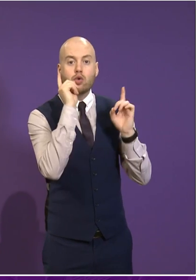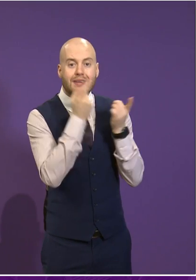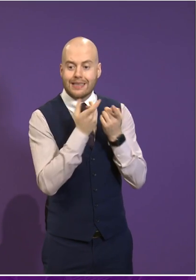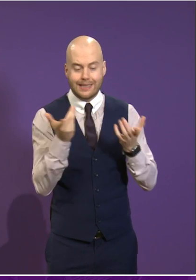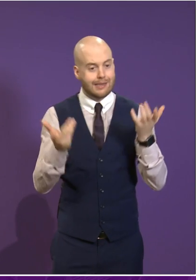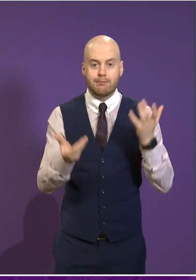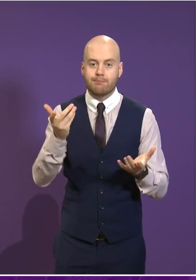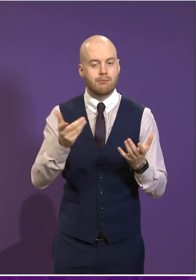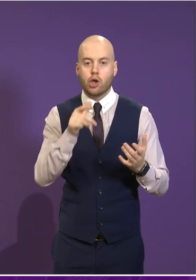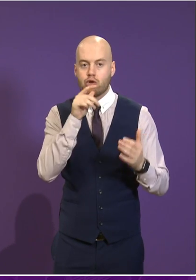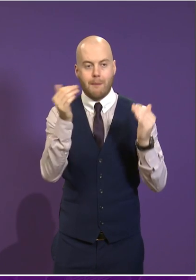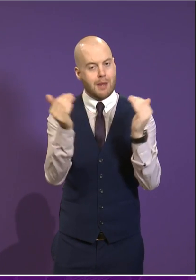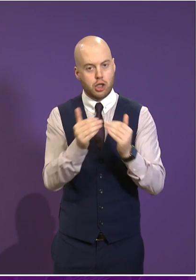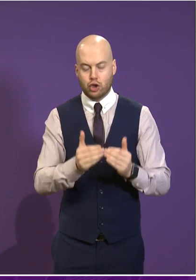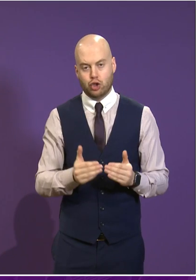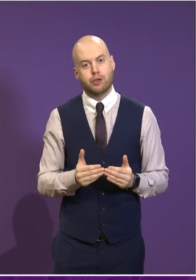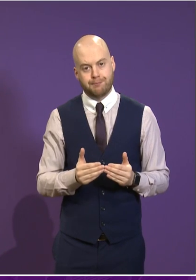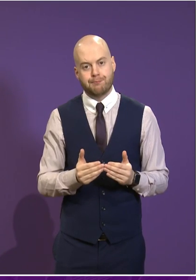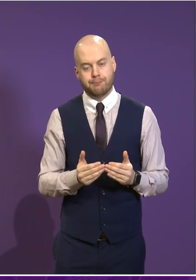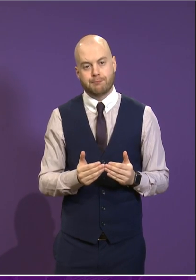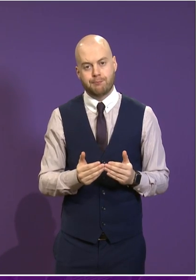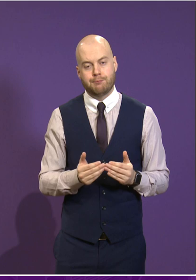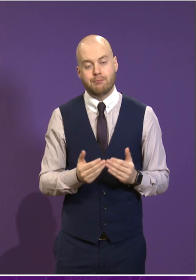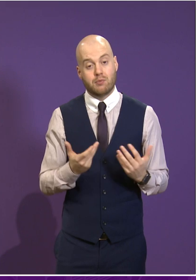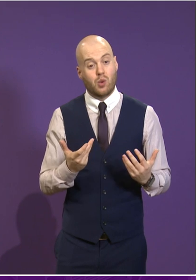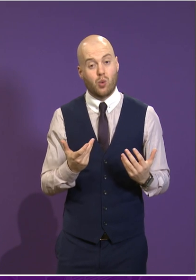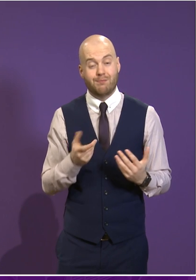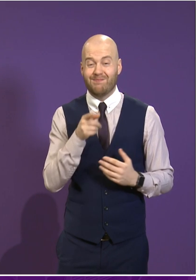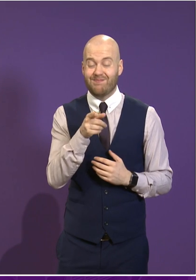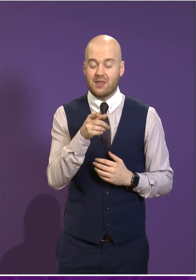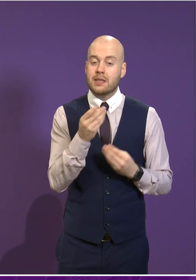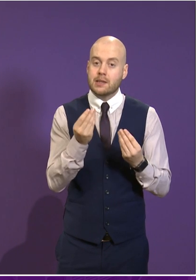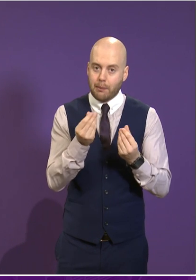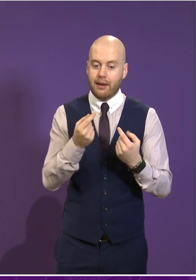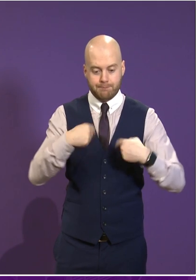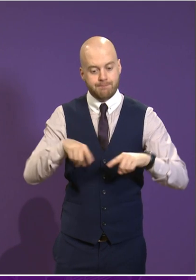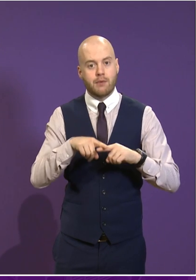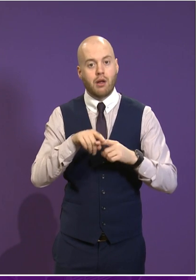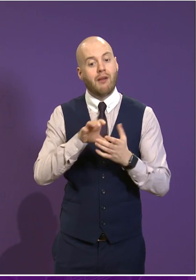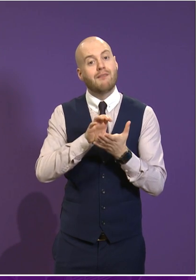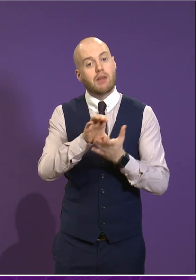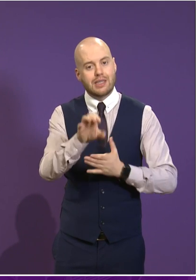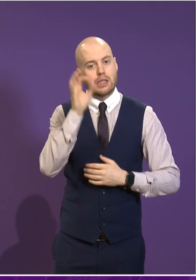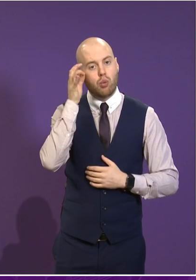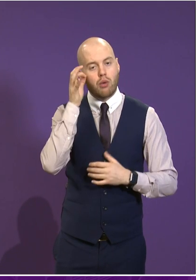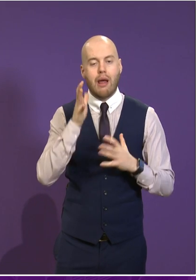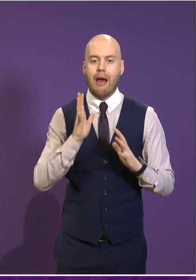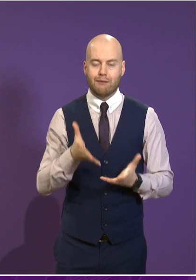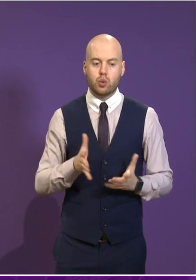less good. So it's maybe perhaps something that we in the Funding Council need to reflect on, how